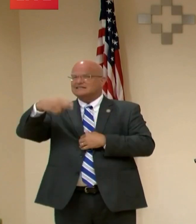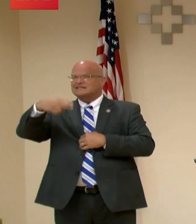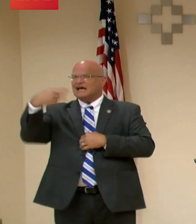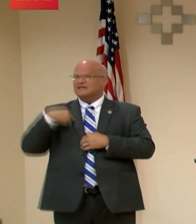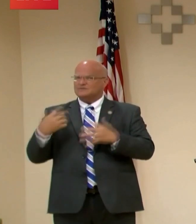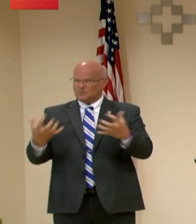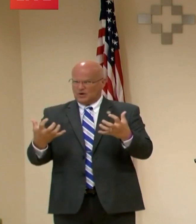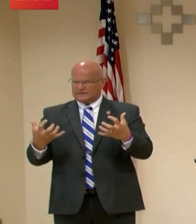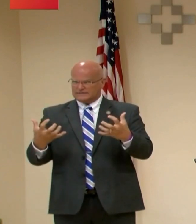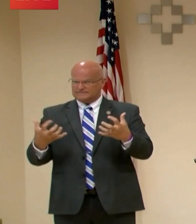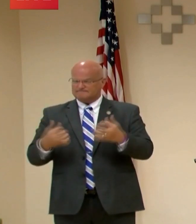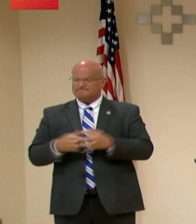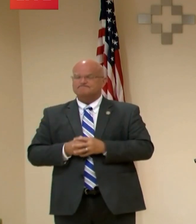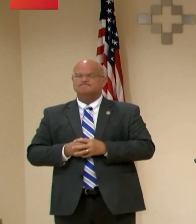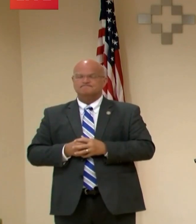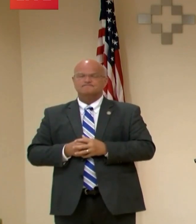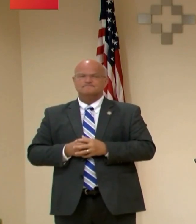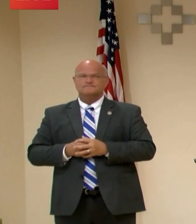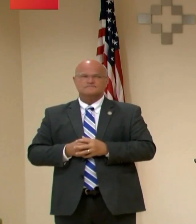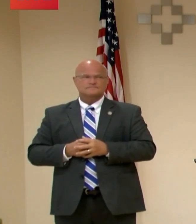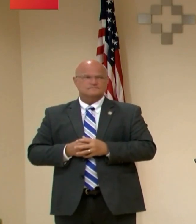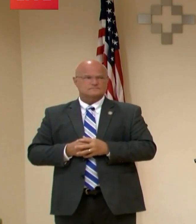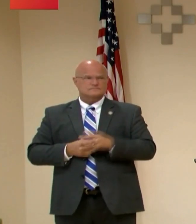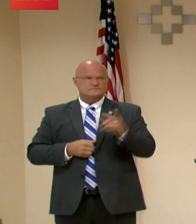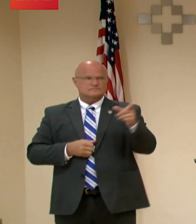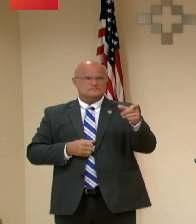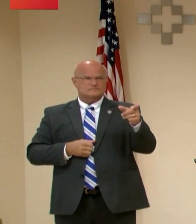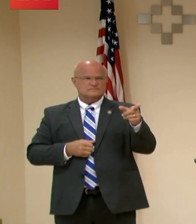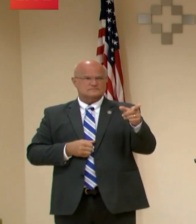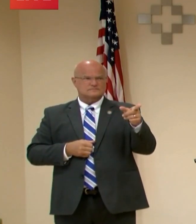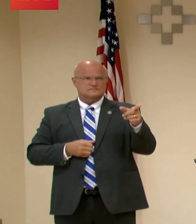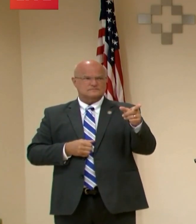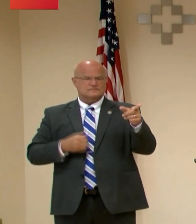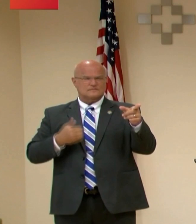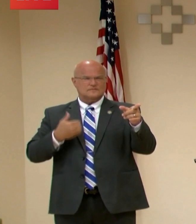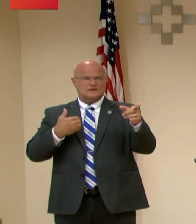as we would like to see. Yes? Have